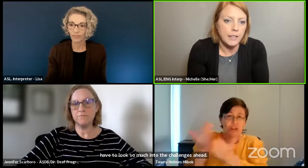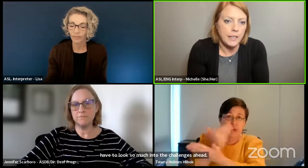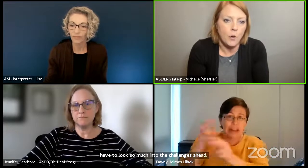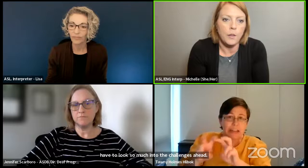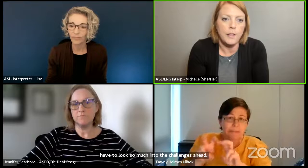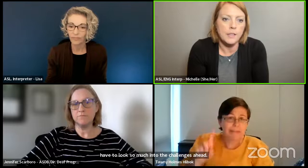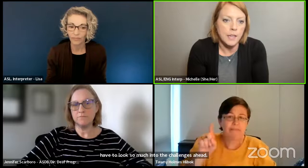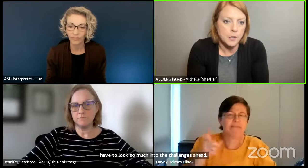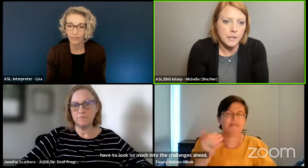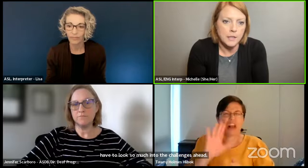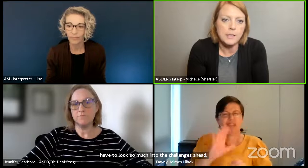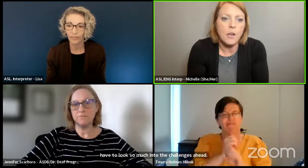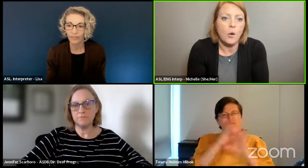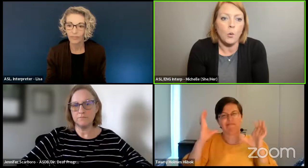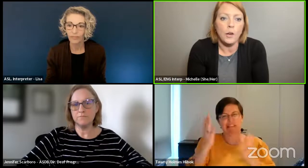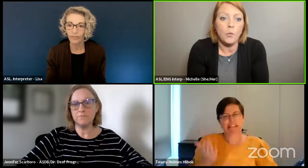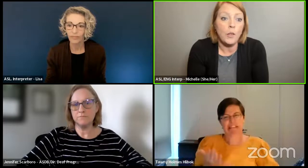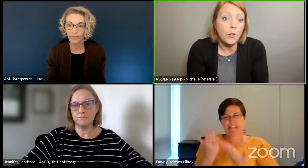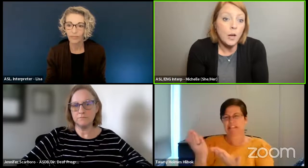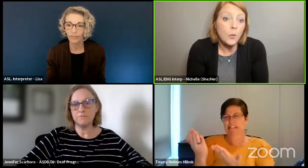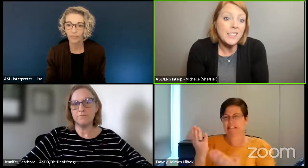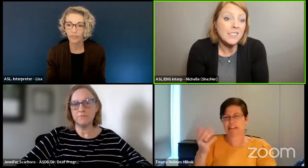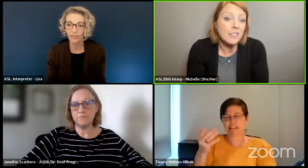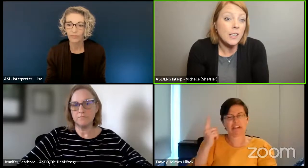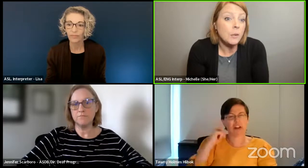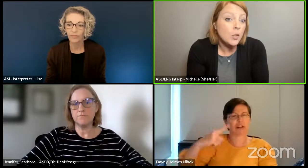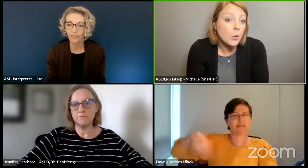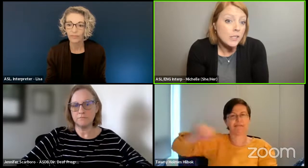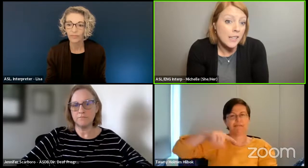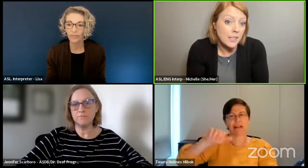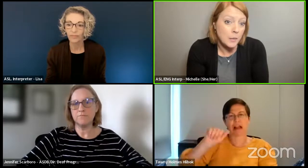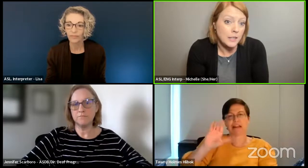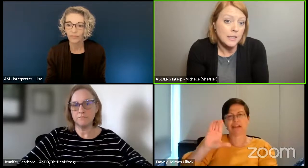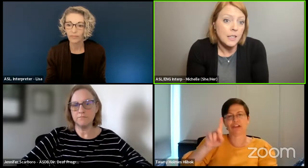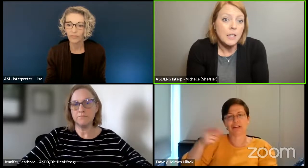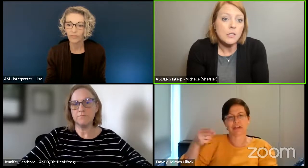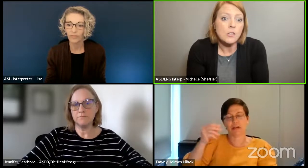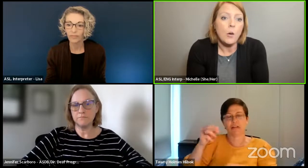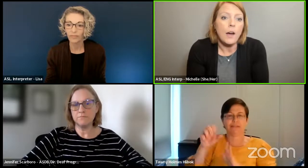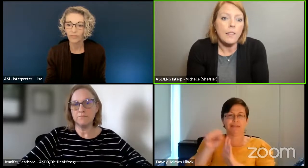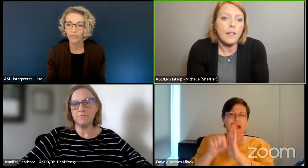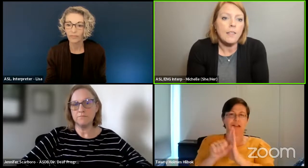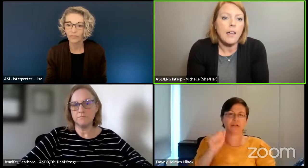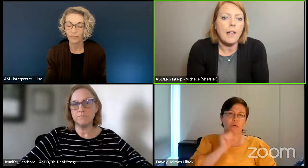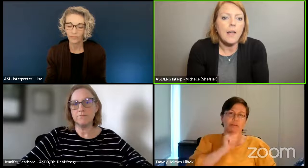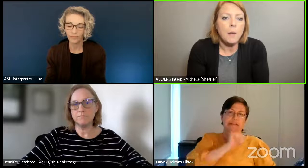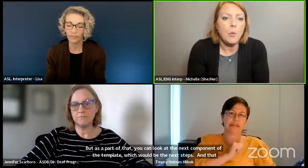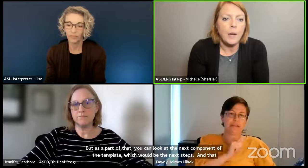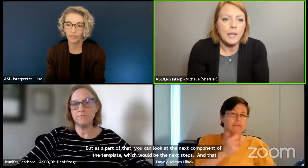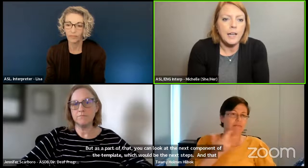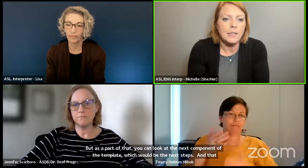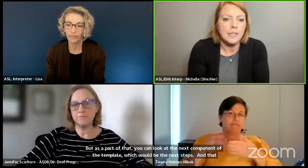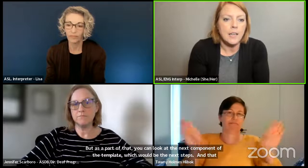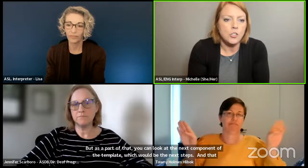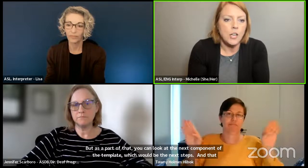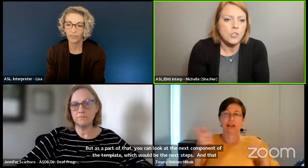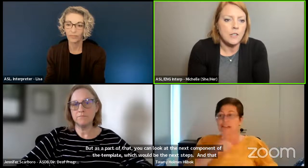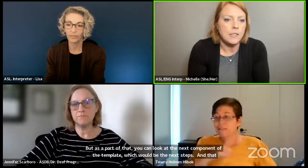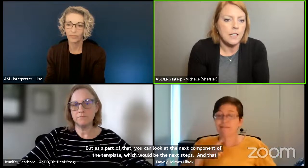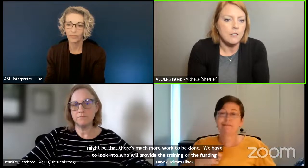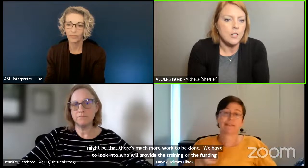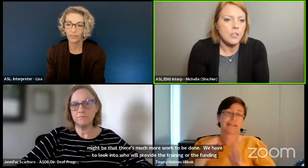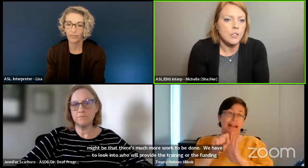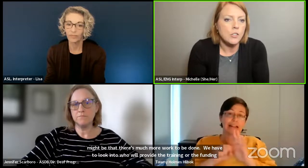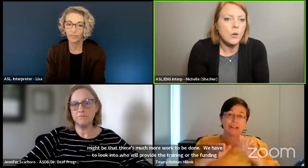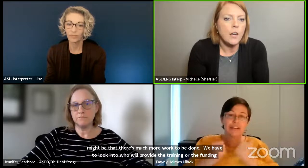or the funding or the assessments, or whether or not we need to develop a new assessment. So I think that at that point, ACDHH